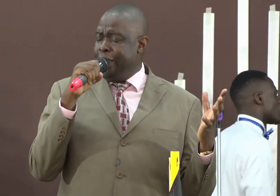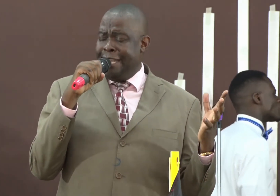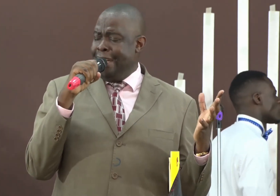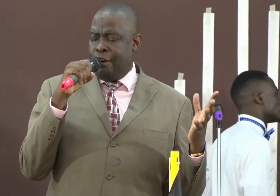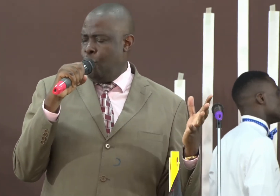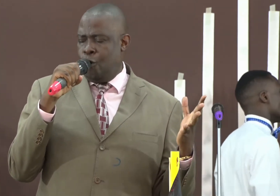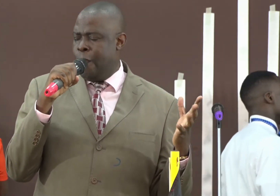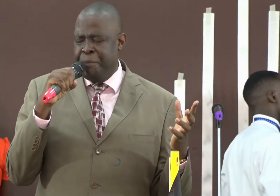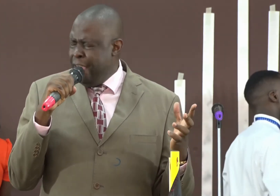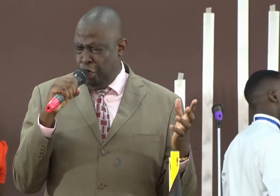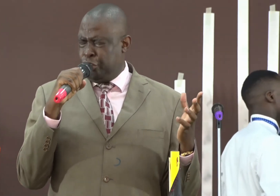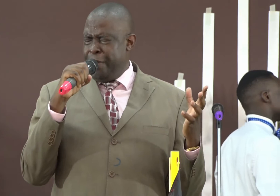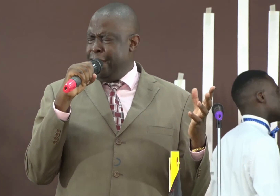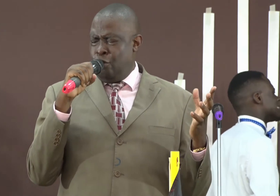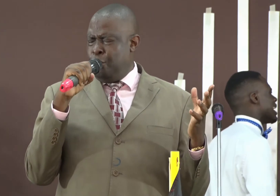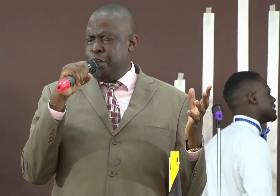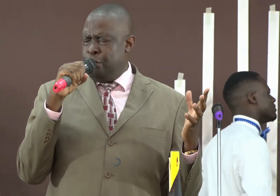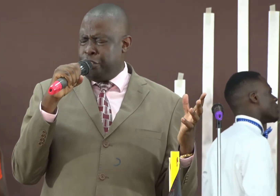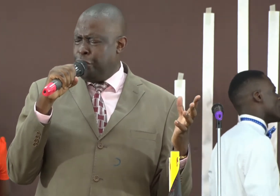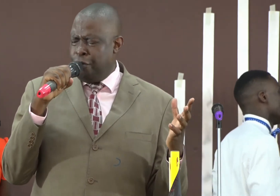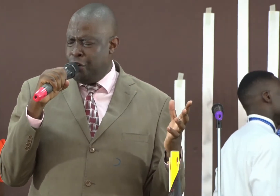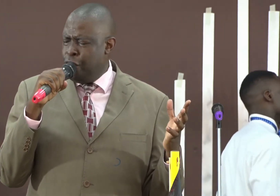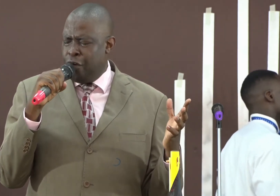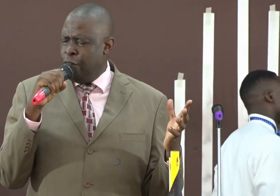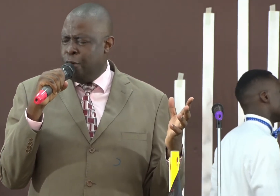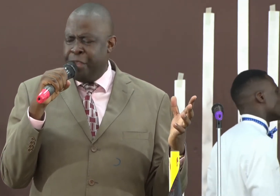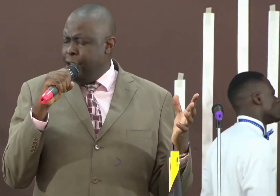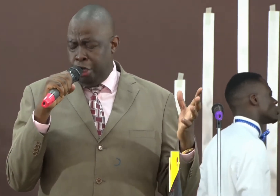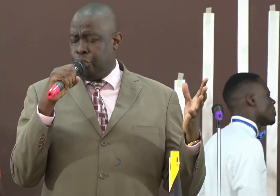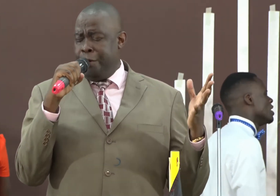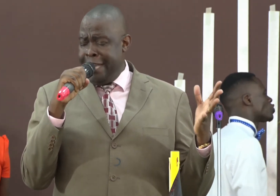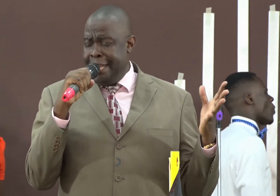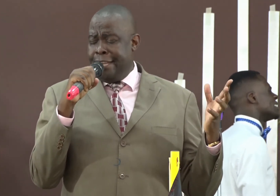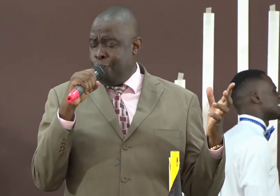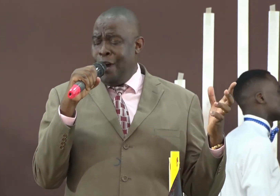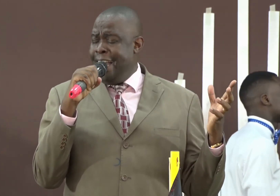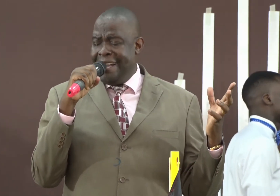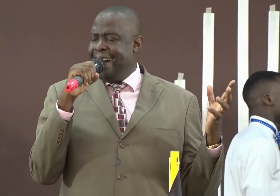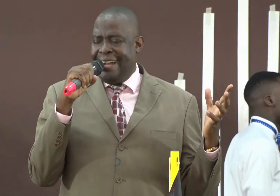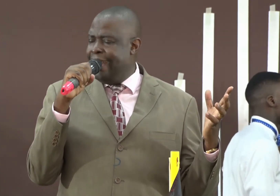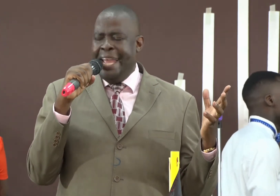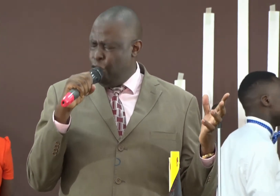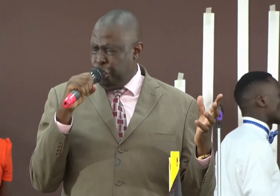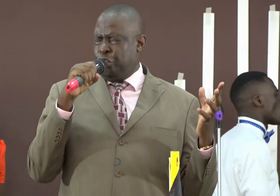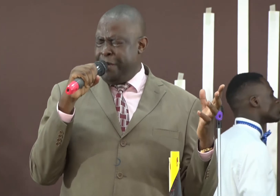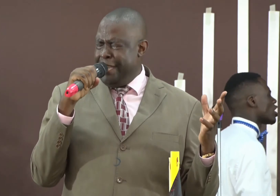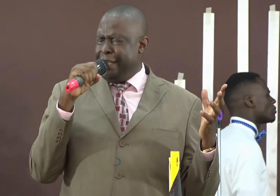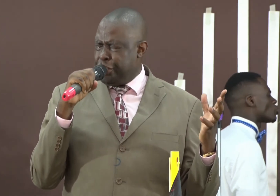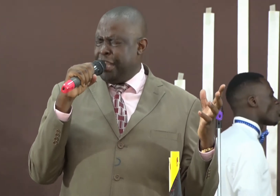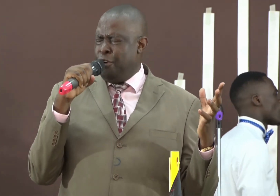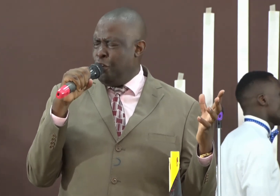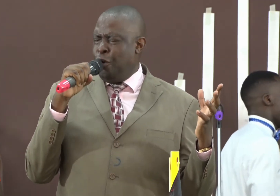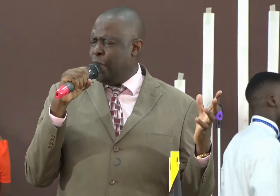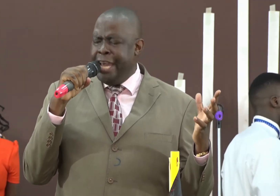Nemuna kweze dako Otuwele umoyo mtukubu Otuwele ngekuanga